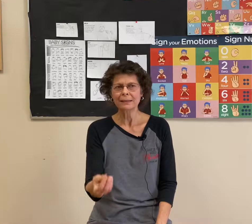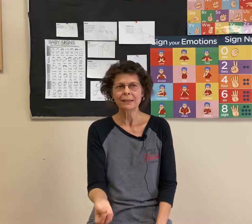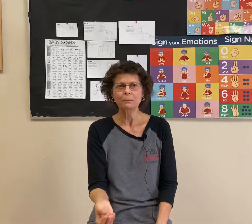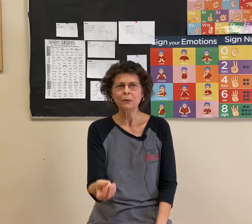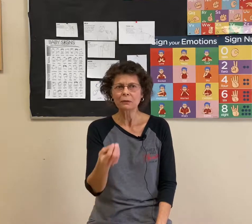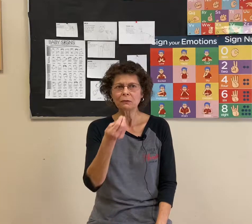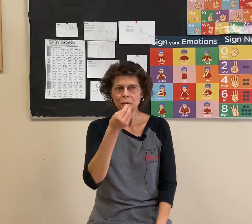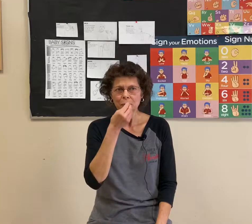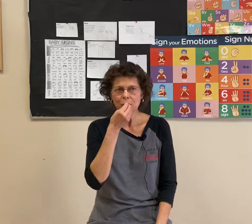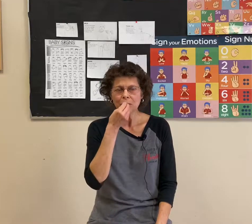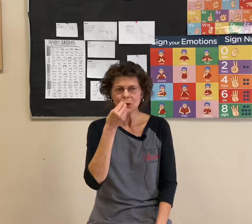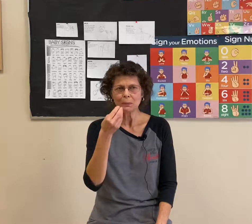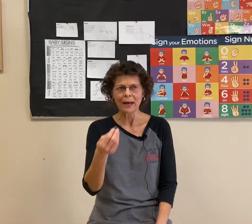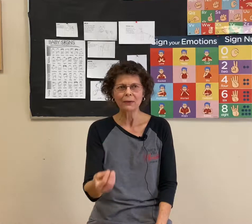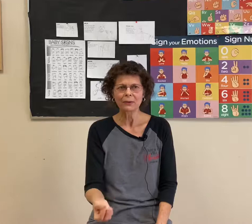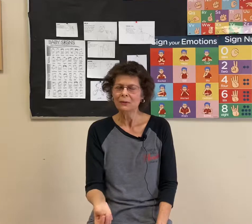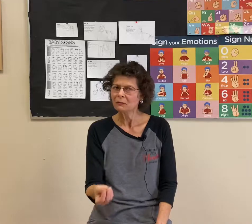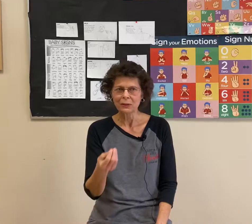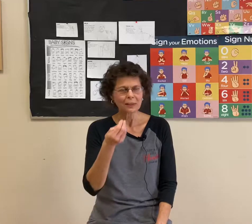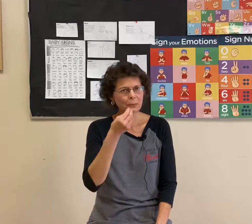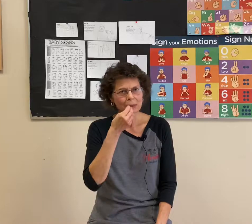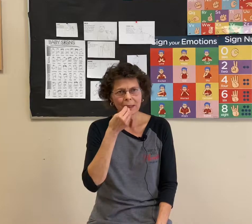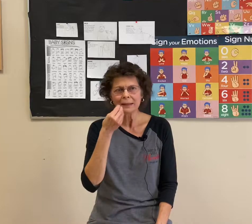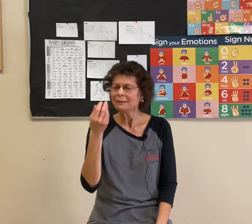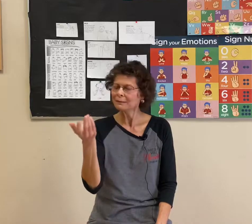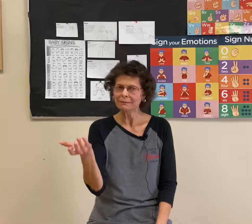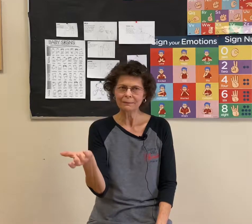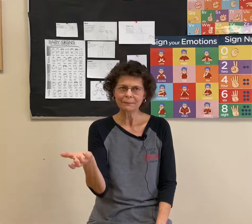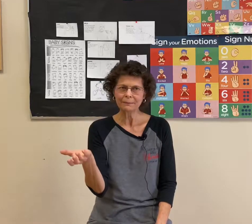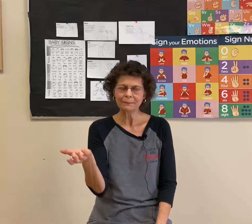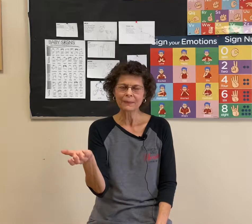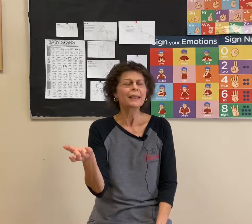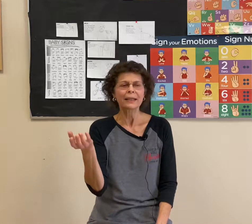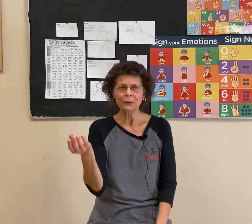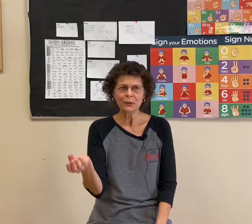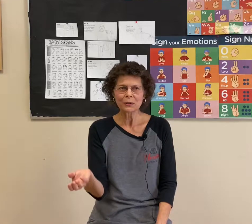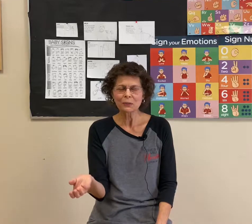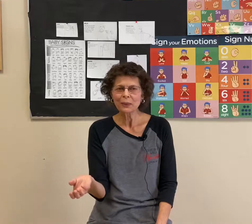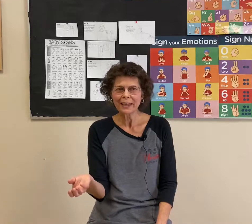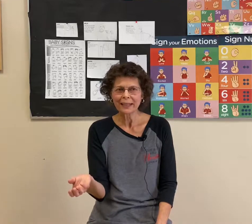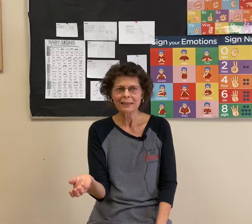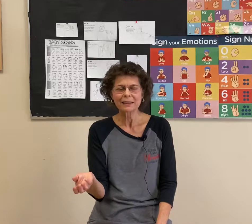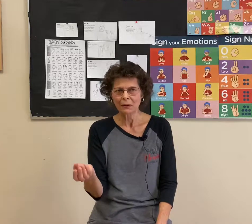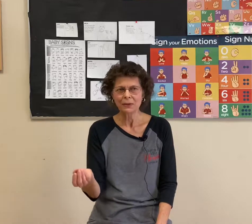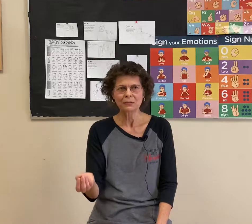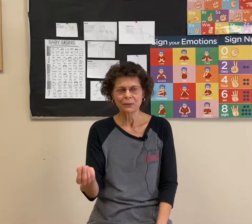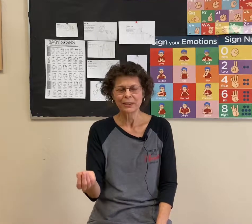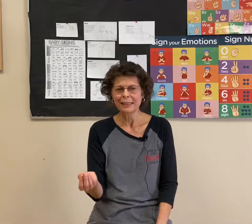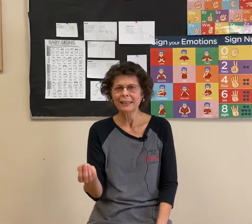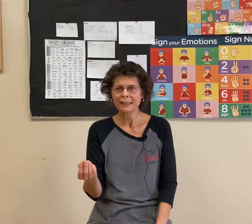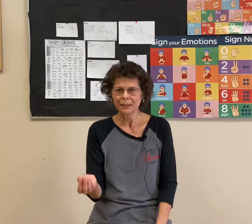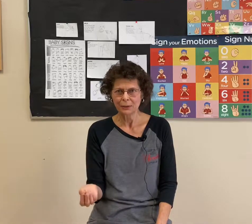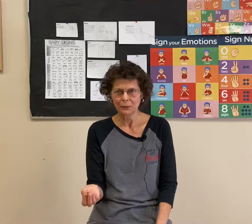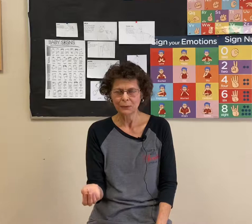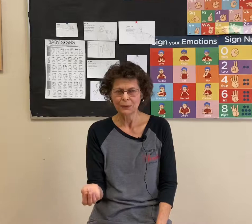putting food to your mouth. Very simple sign. It only uses one hand, so also very easy to do.